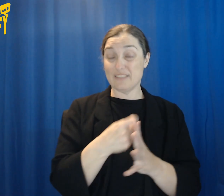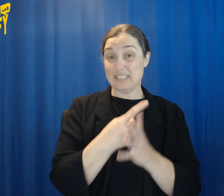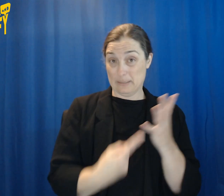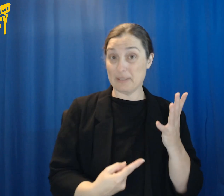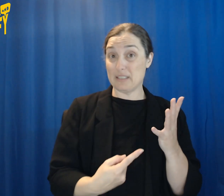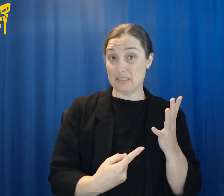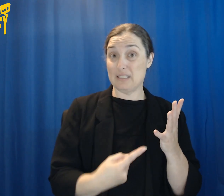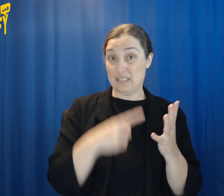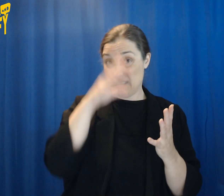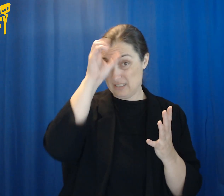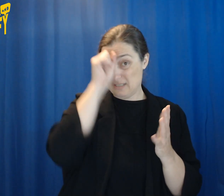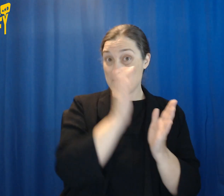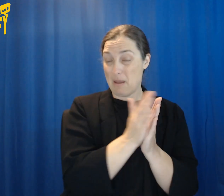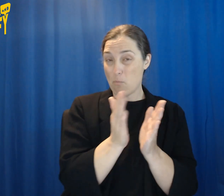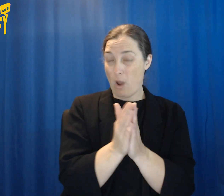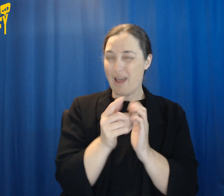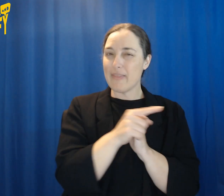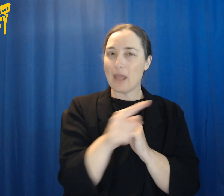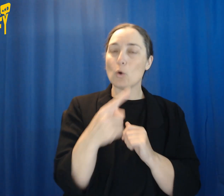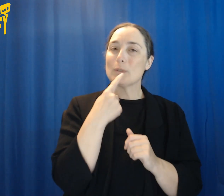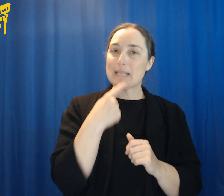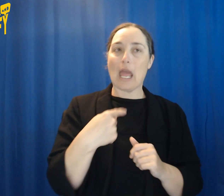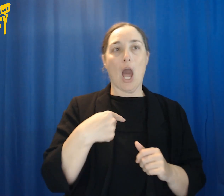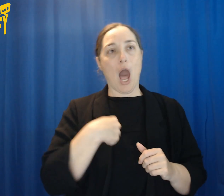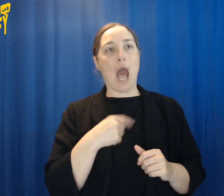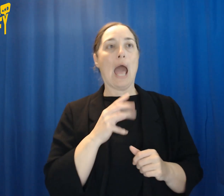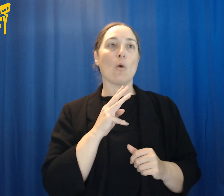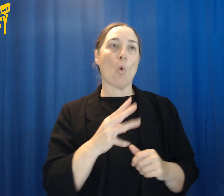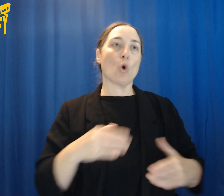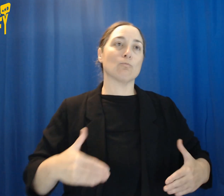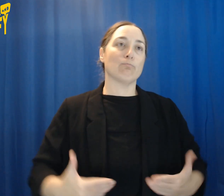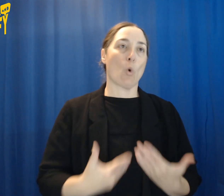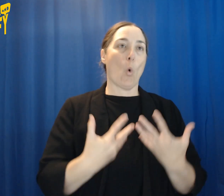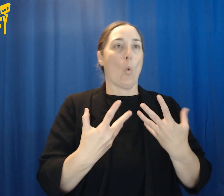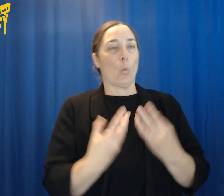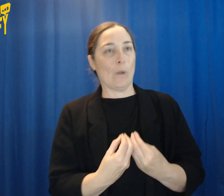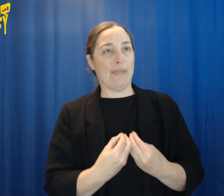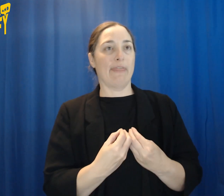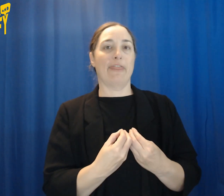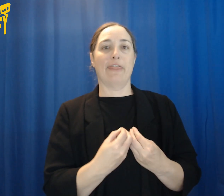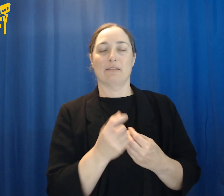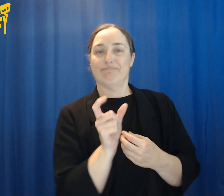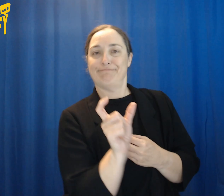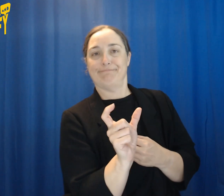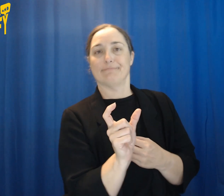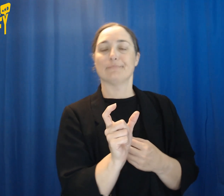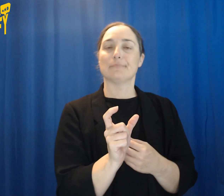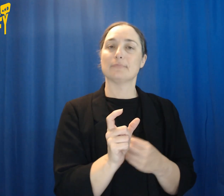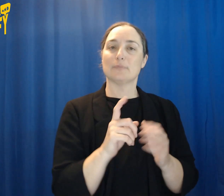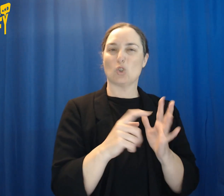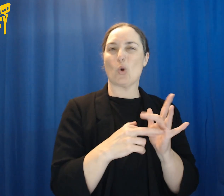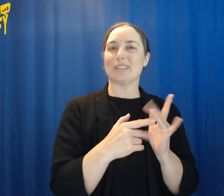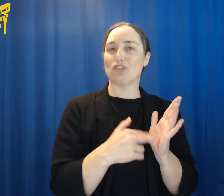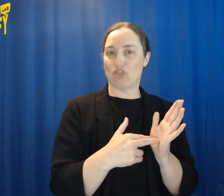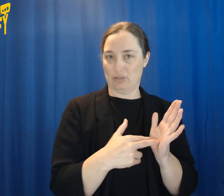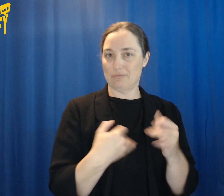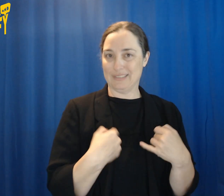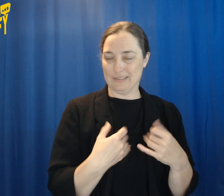will say something like, I was born with insert condition, but it sounds like you don't know